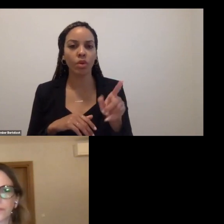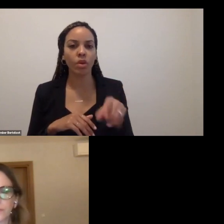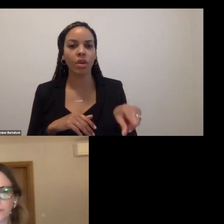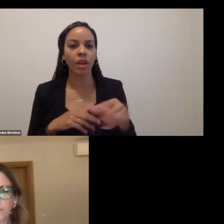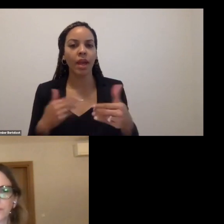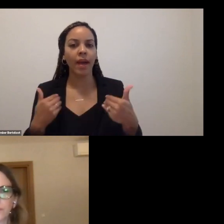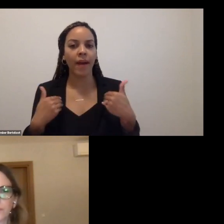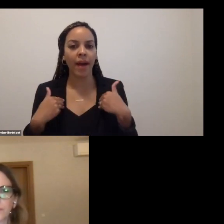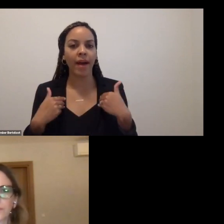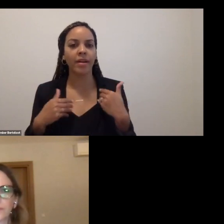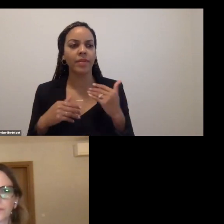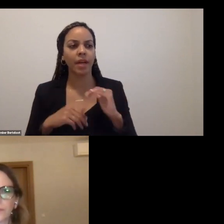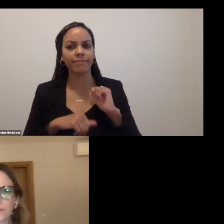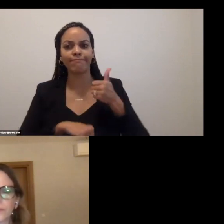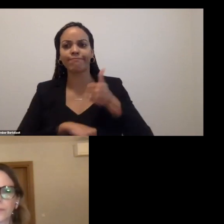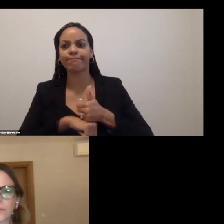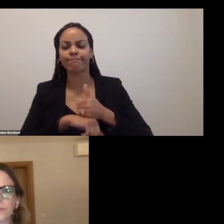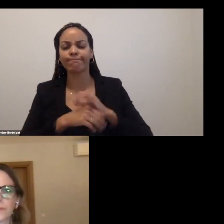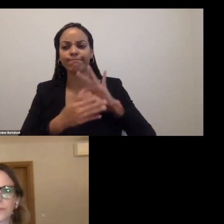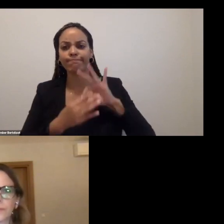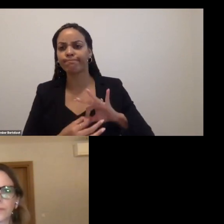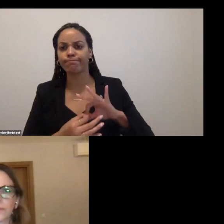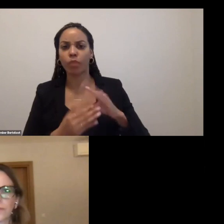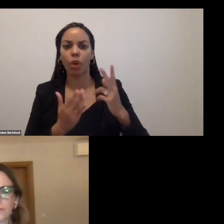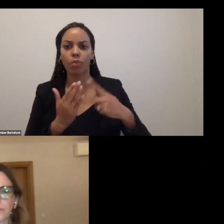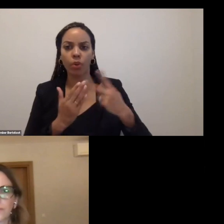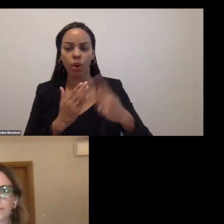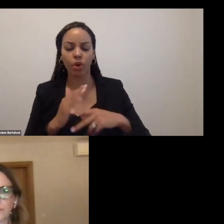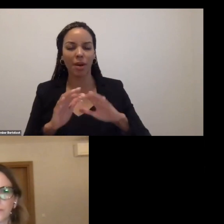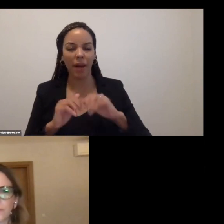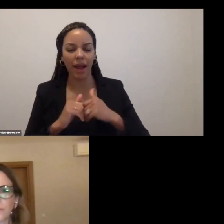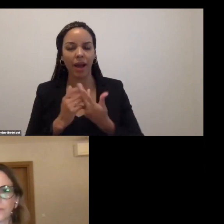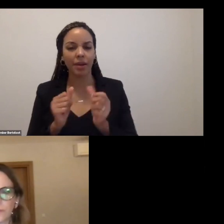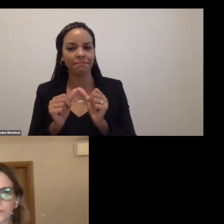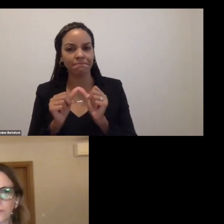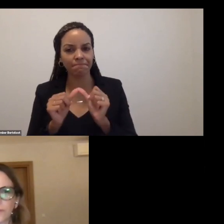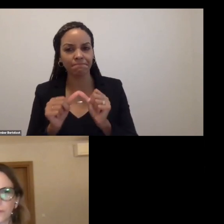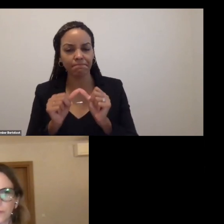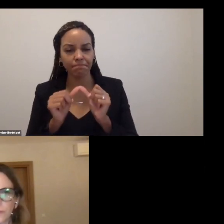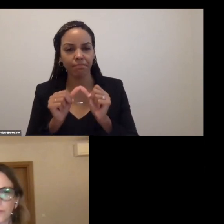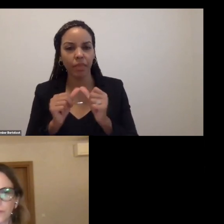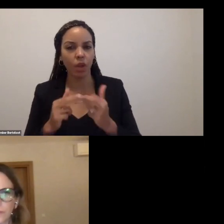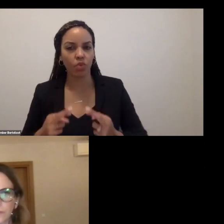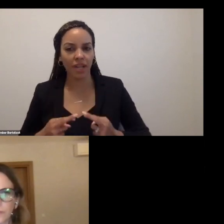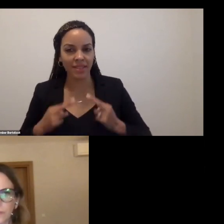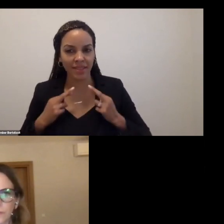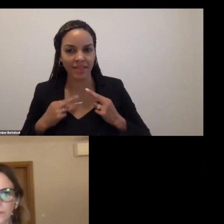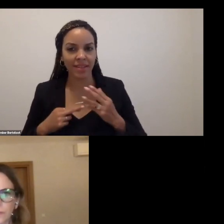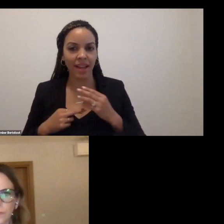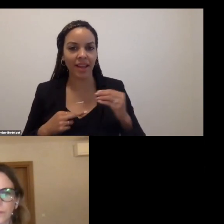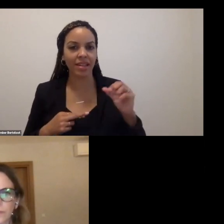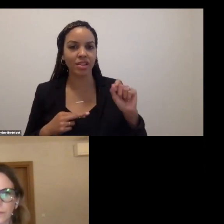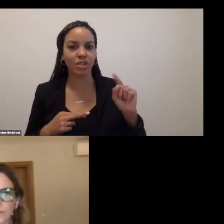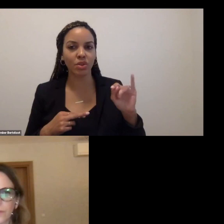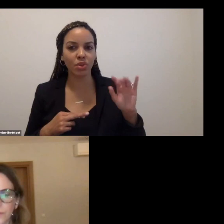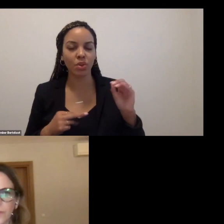concrete program on how to maintain the residencies and studios in a more